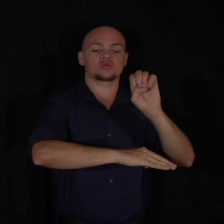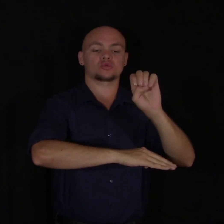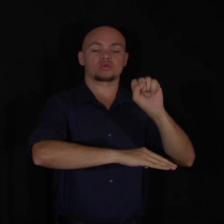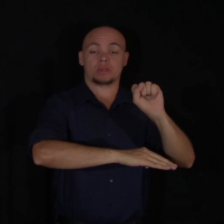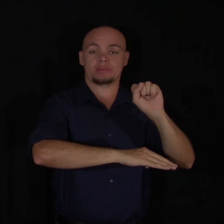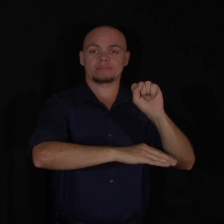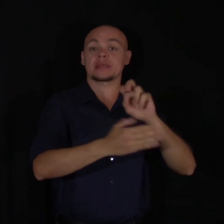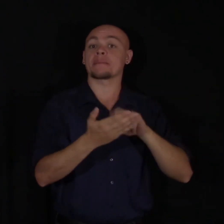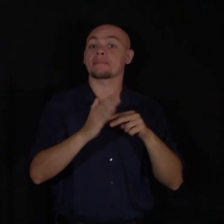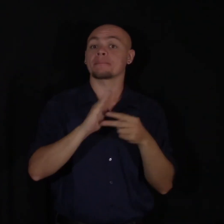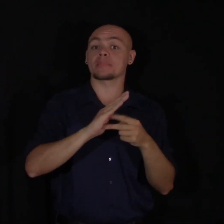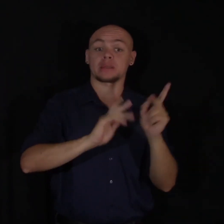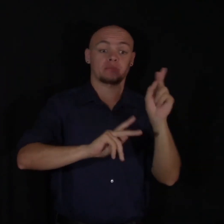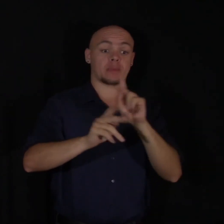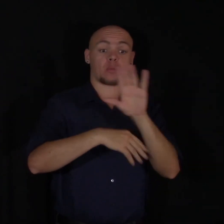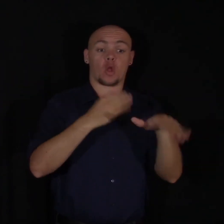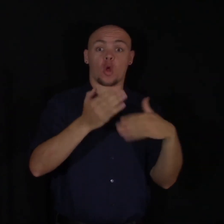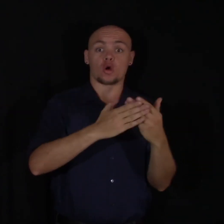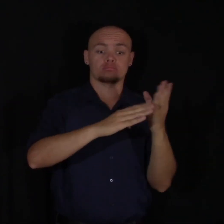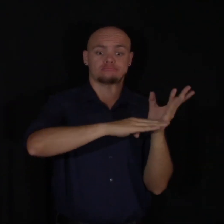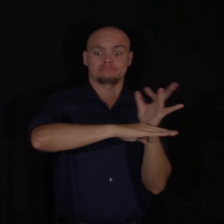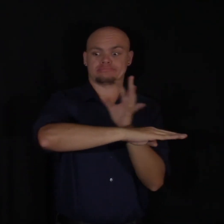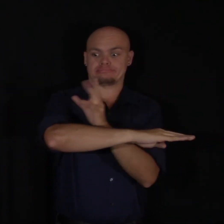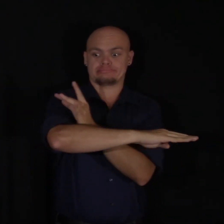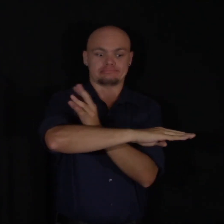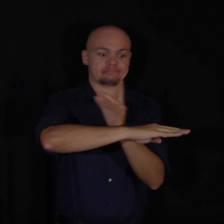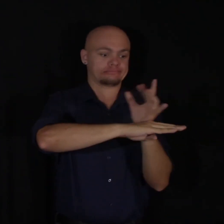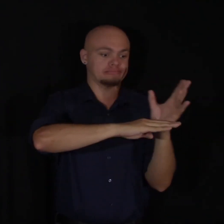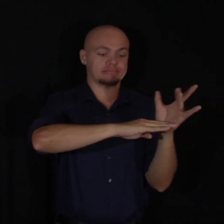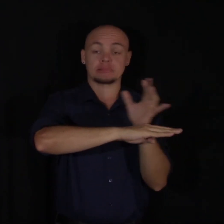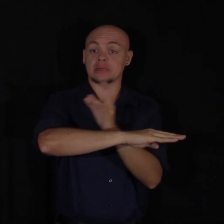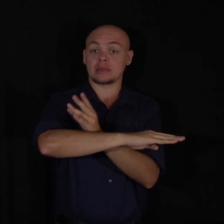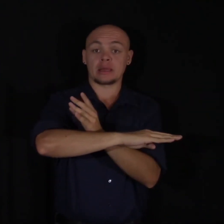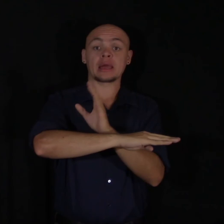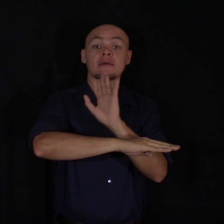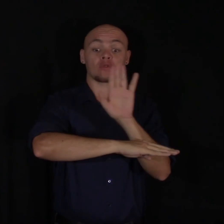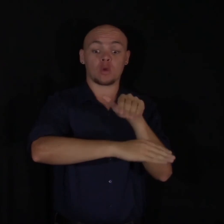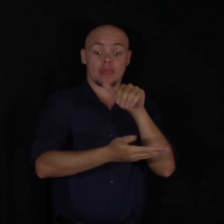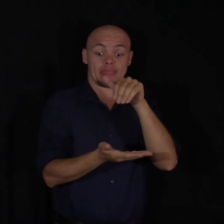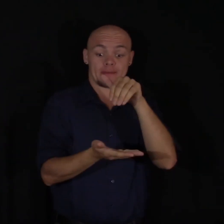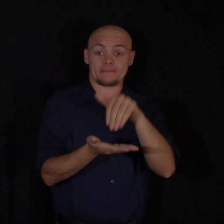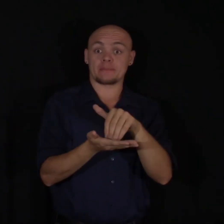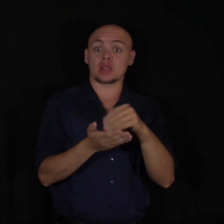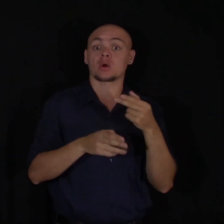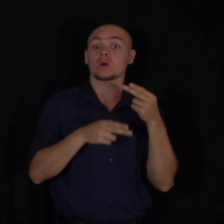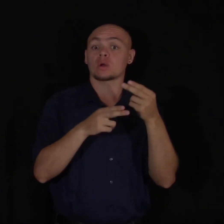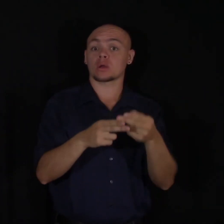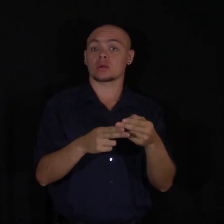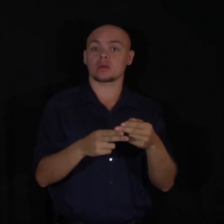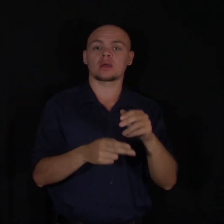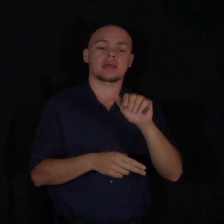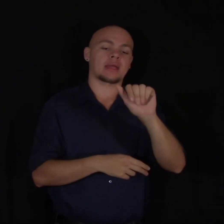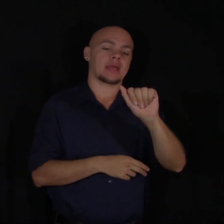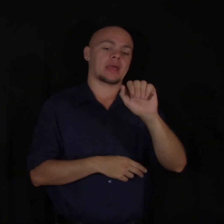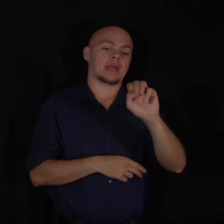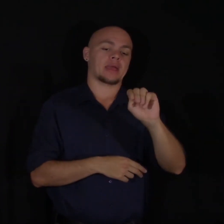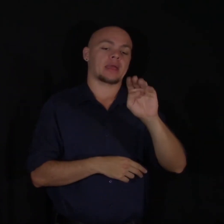falls somewhere on the scale. And if you were right in the middle, you'd be called an ambivert.